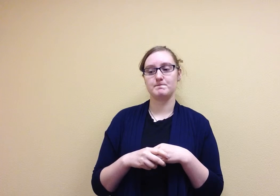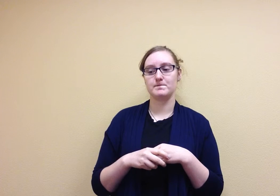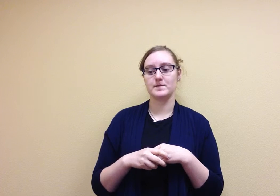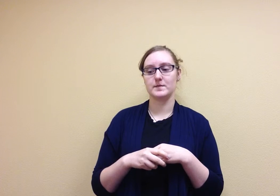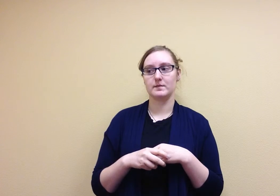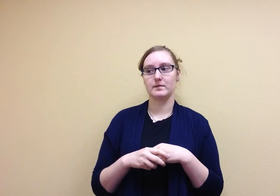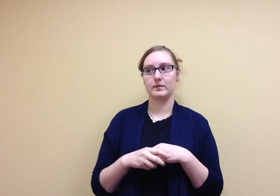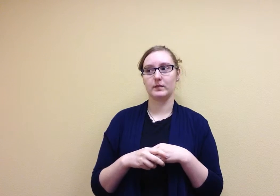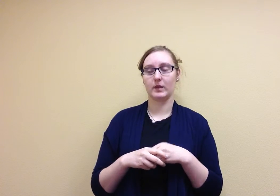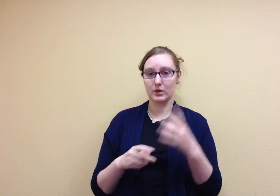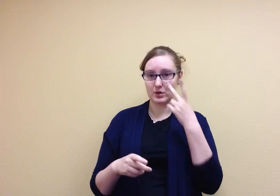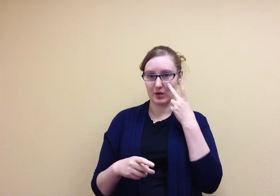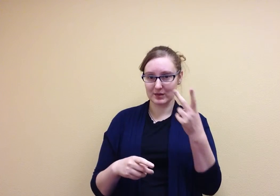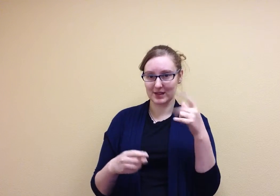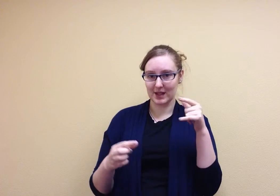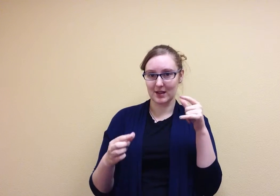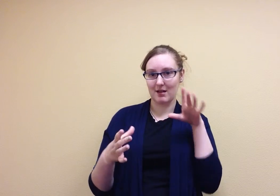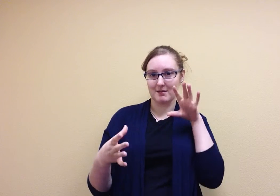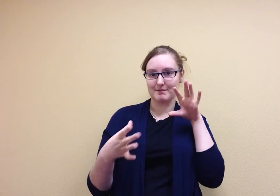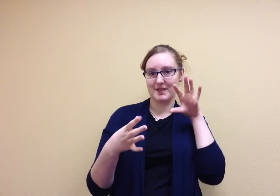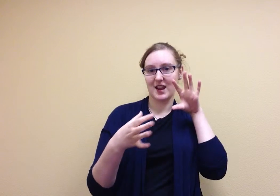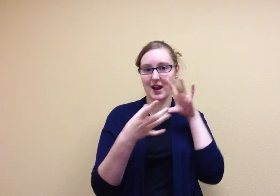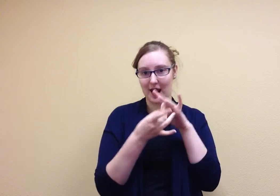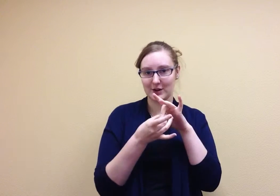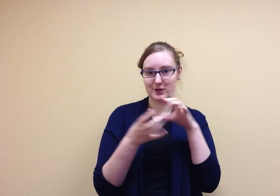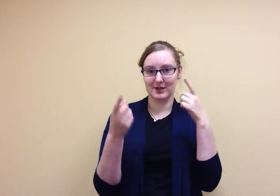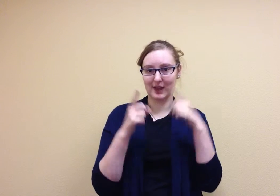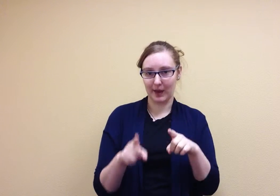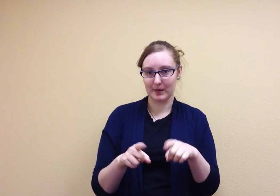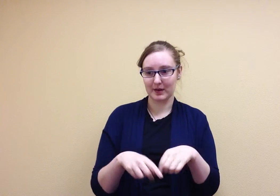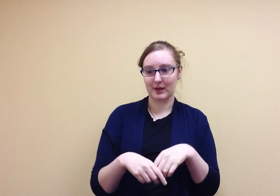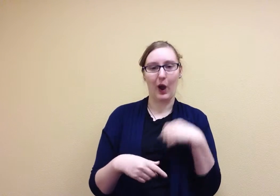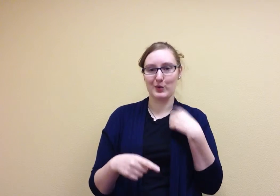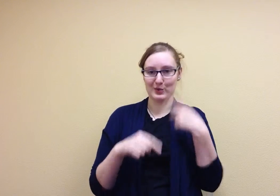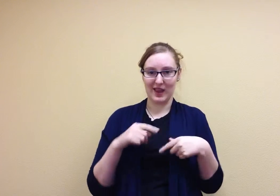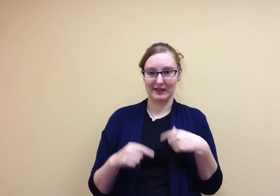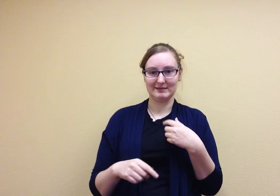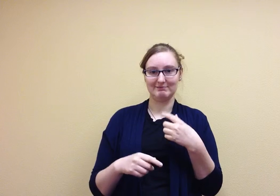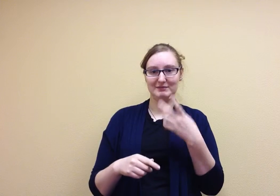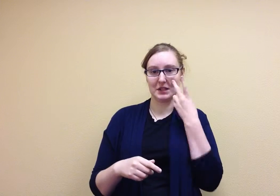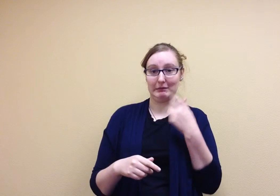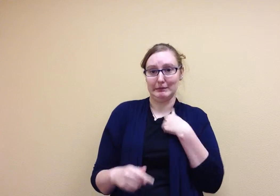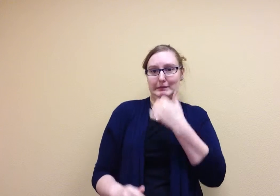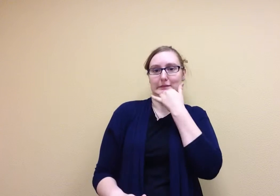Do you see this connection that's happening there? Can you see it? Oh, you can't see it.